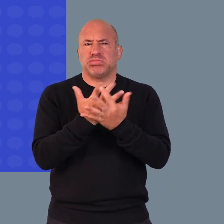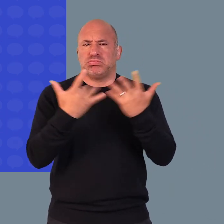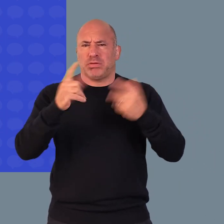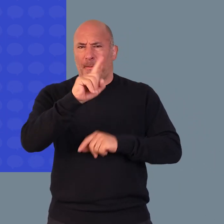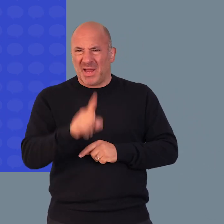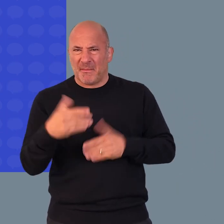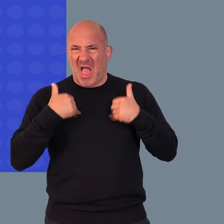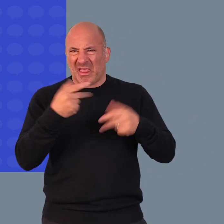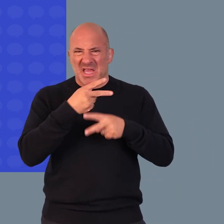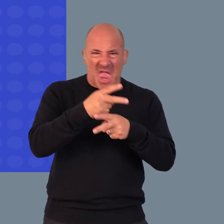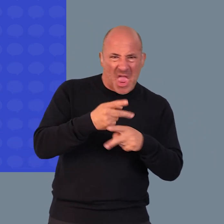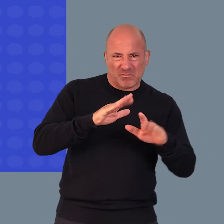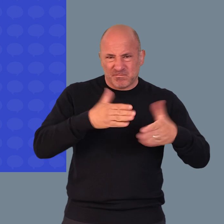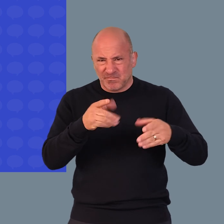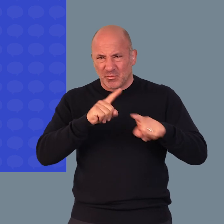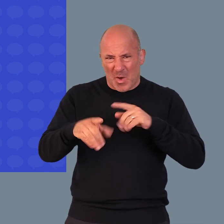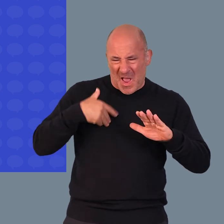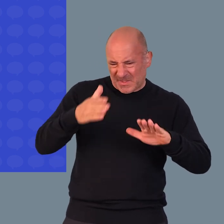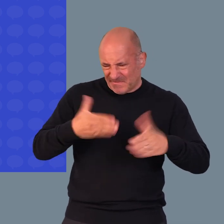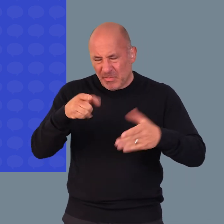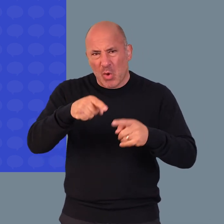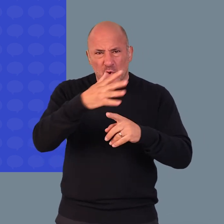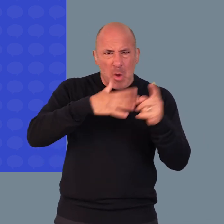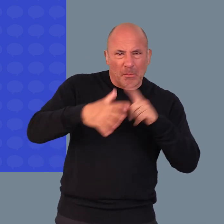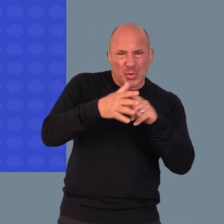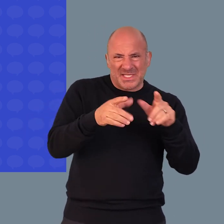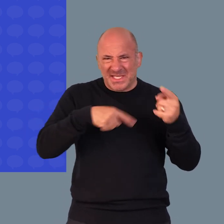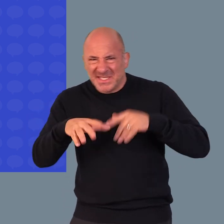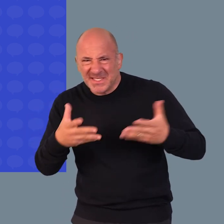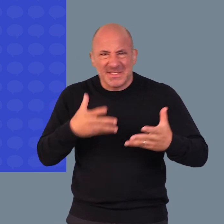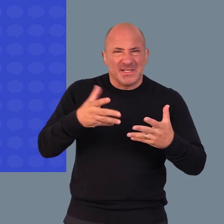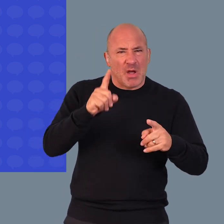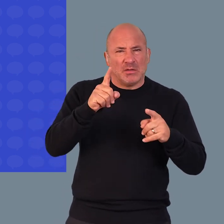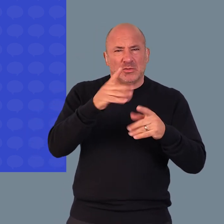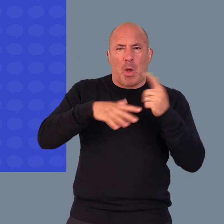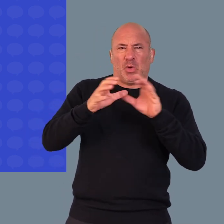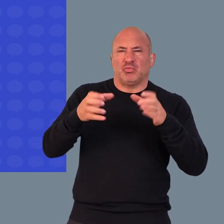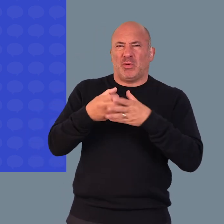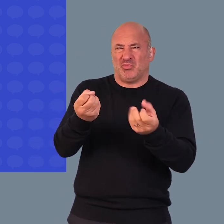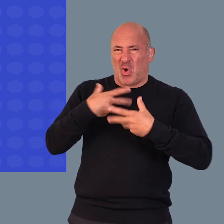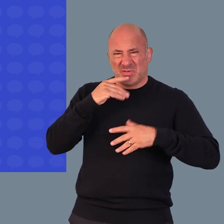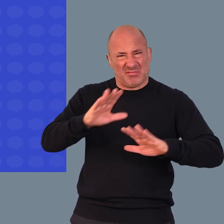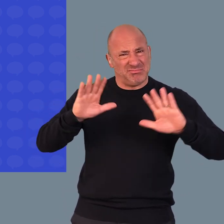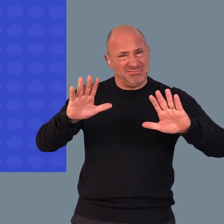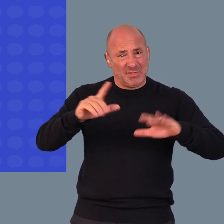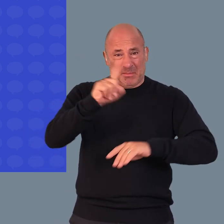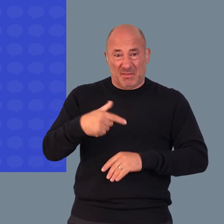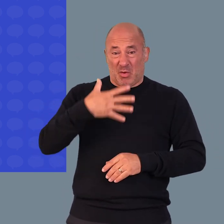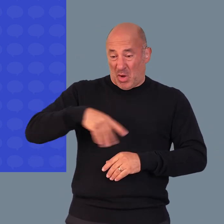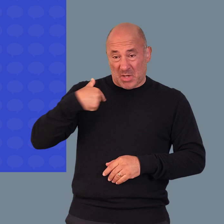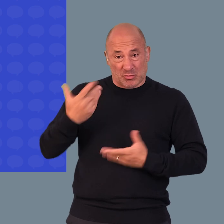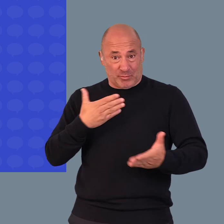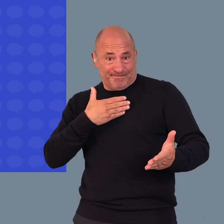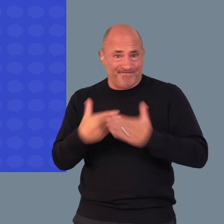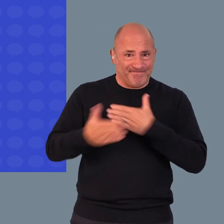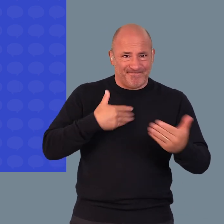area. Although lots of people in health and care services had tried to do something about this, community groups told us loud and